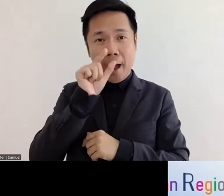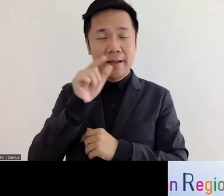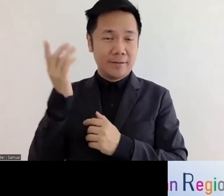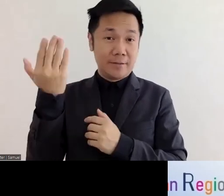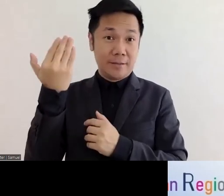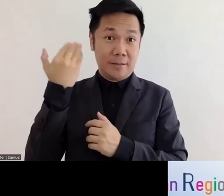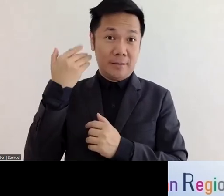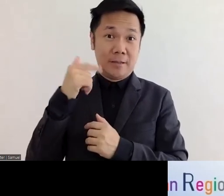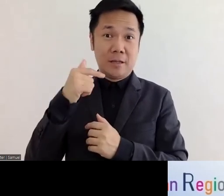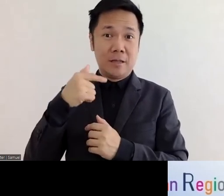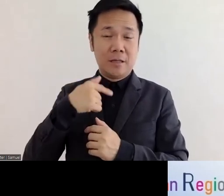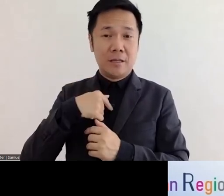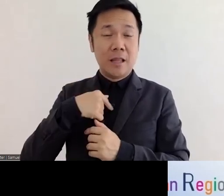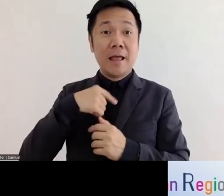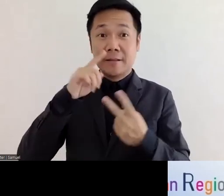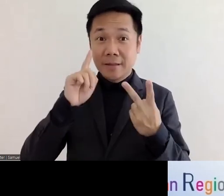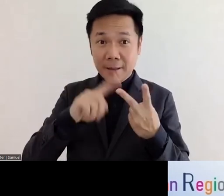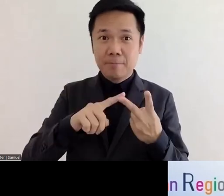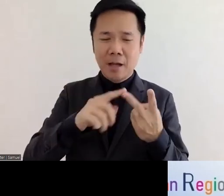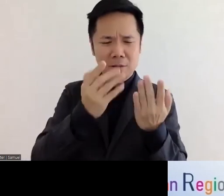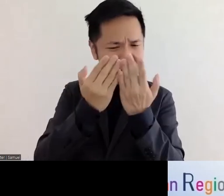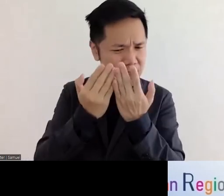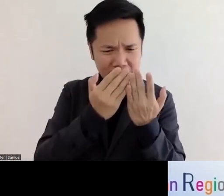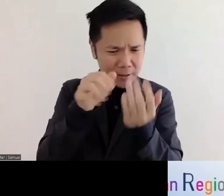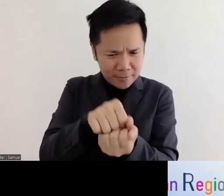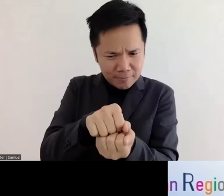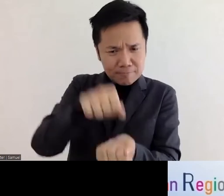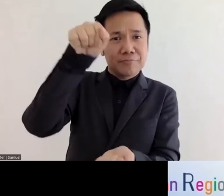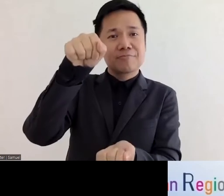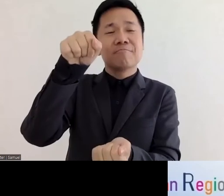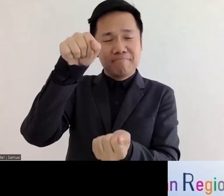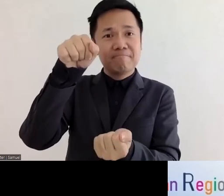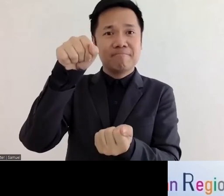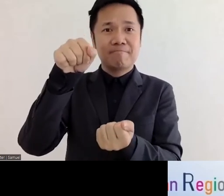my graduation, other by